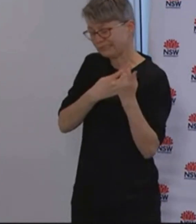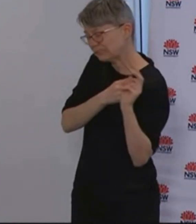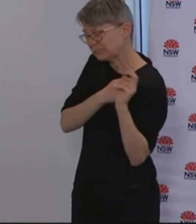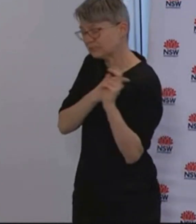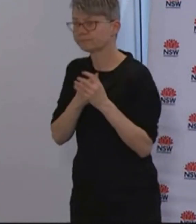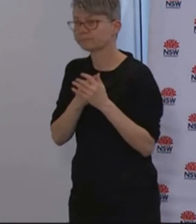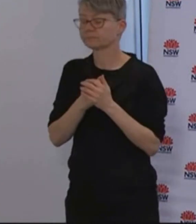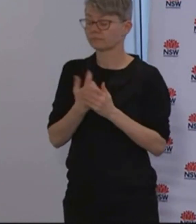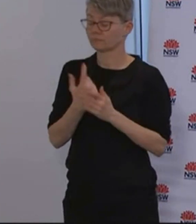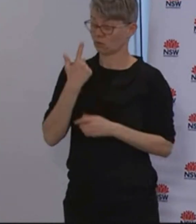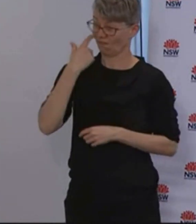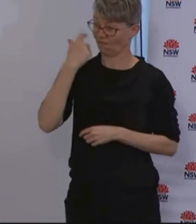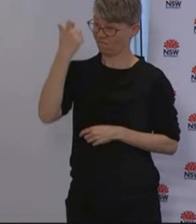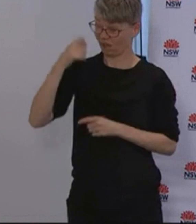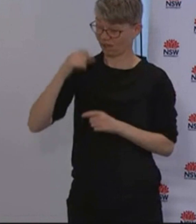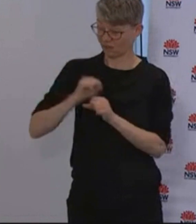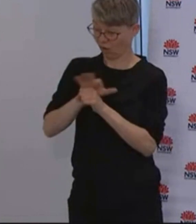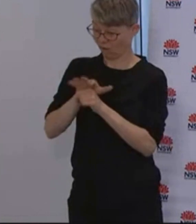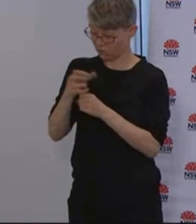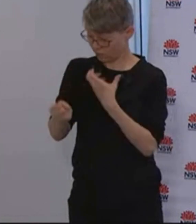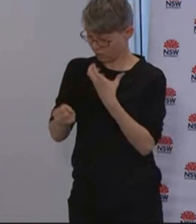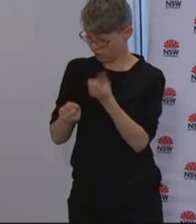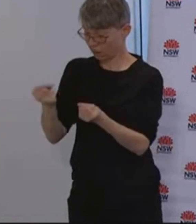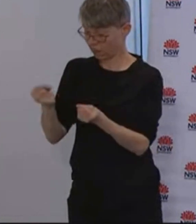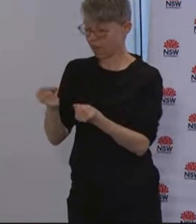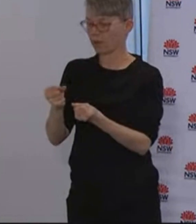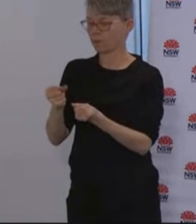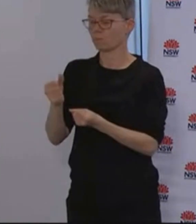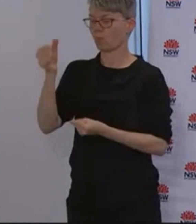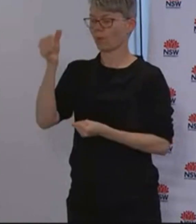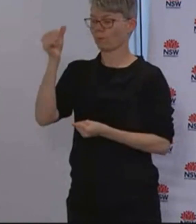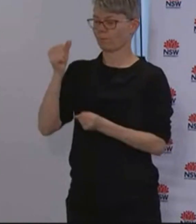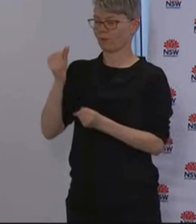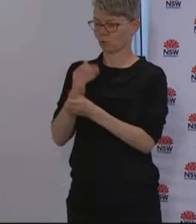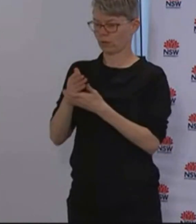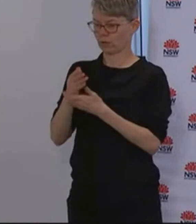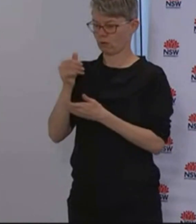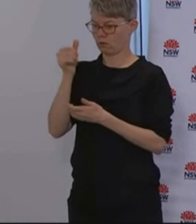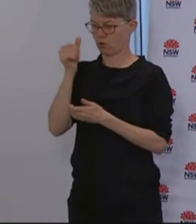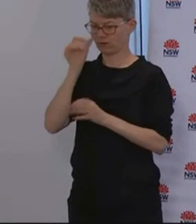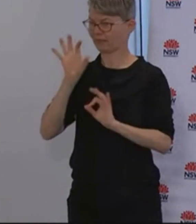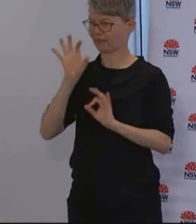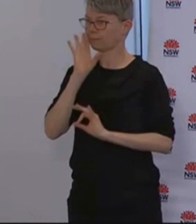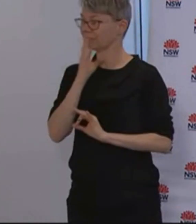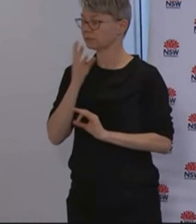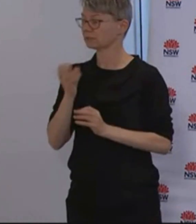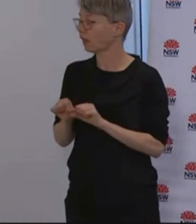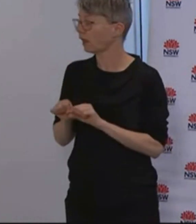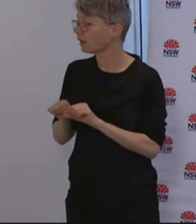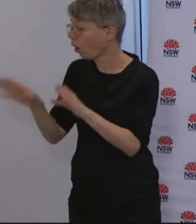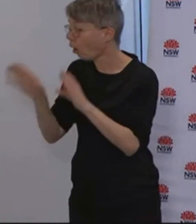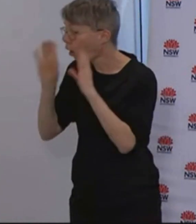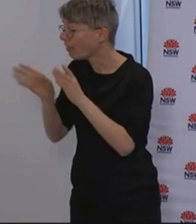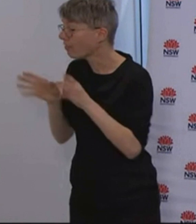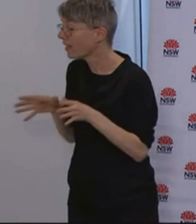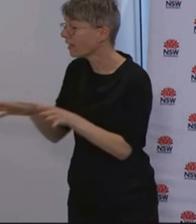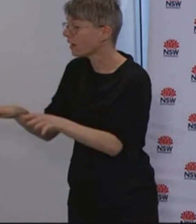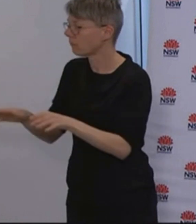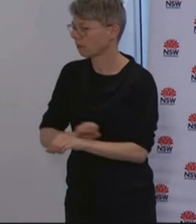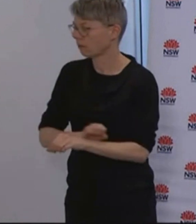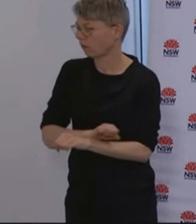will allow us to best understand if we have missed any chains of transmission, and will allow us to